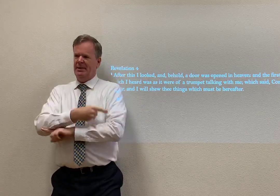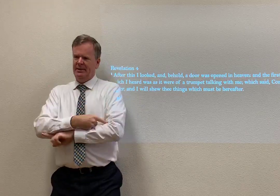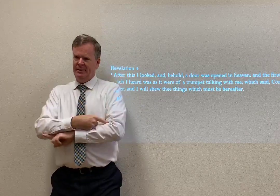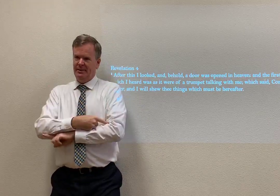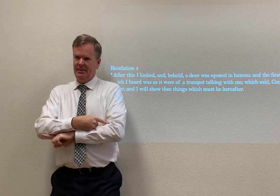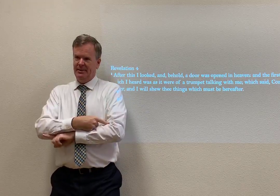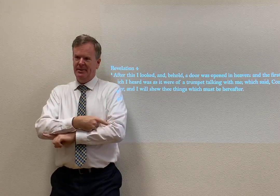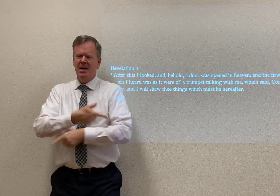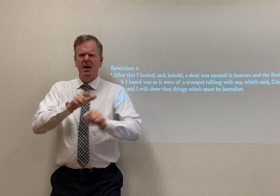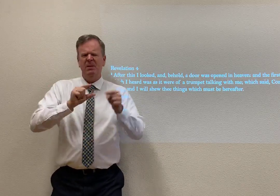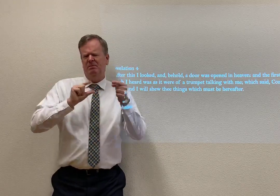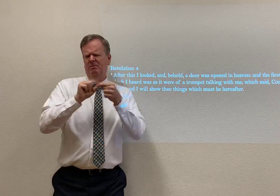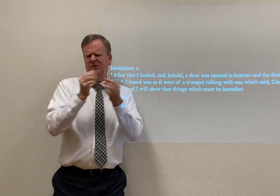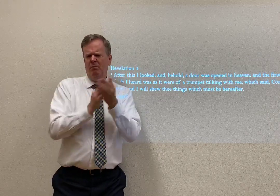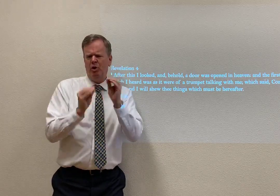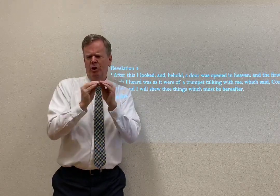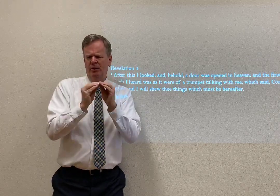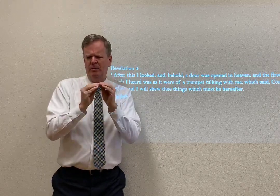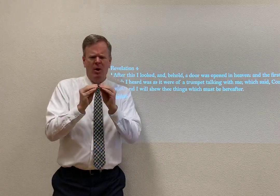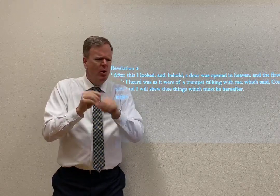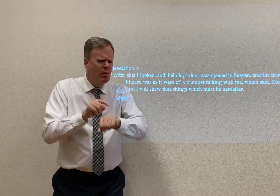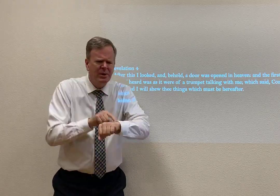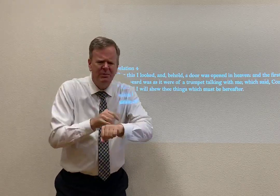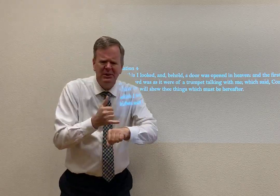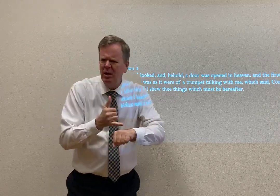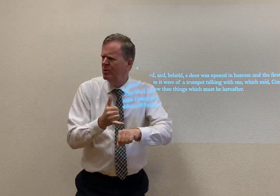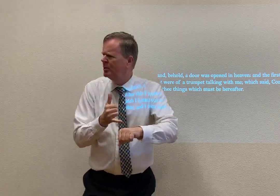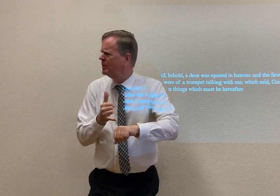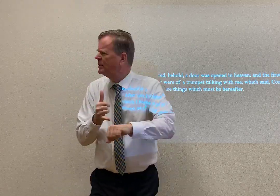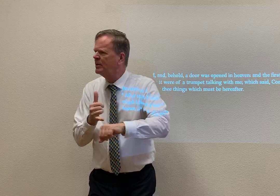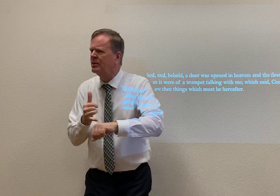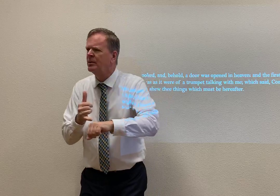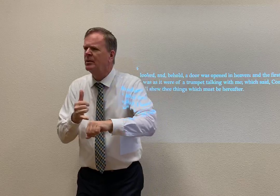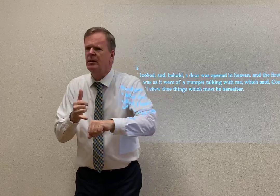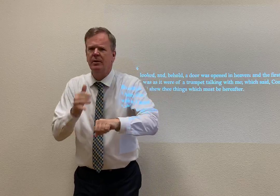we're speaking about Judgment Day. Let me go ahead and share a little more. What time is it now?